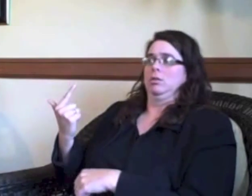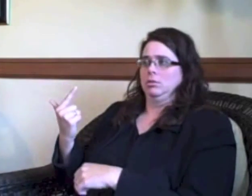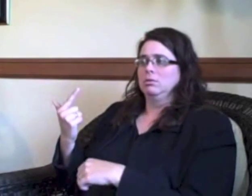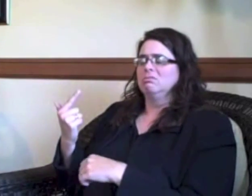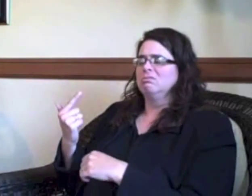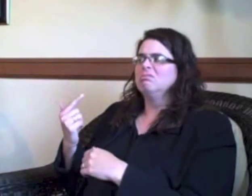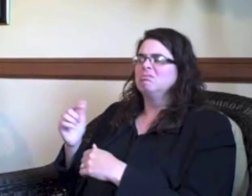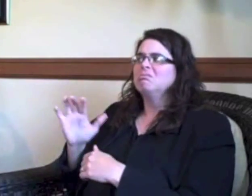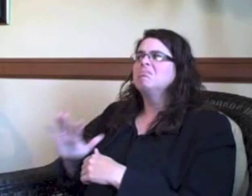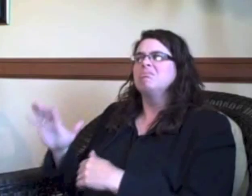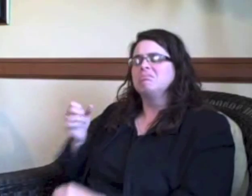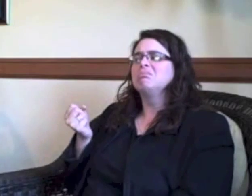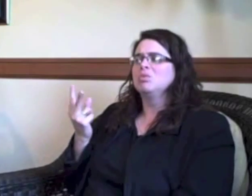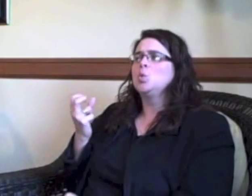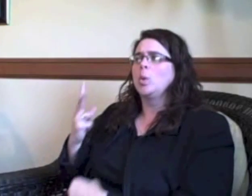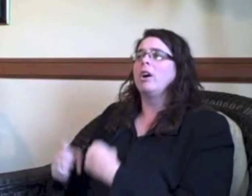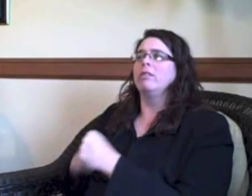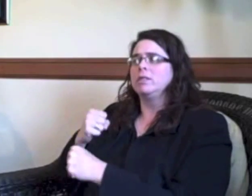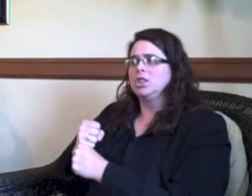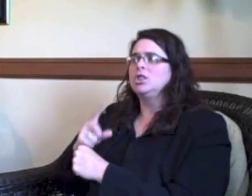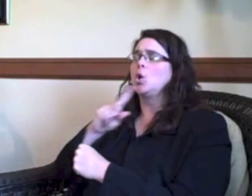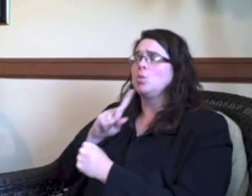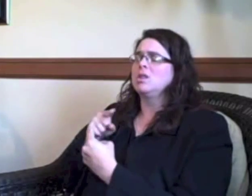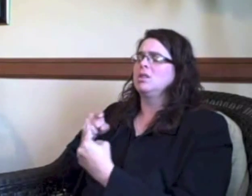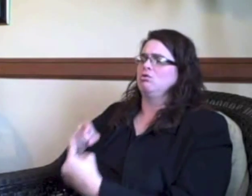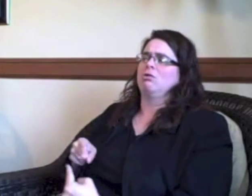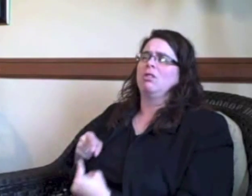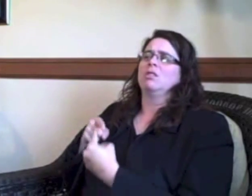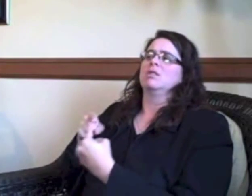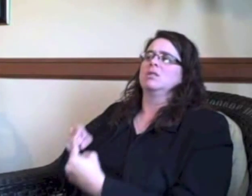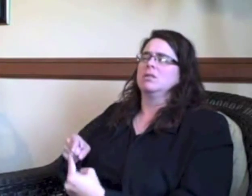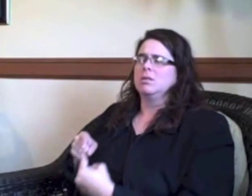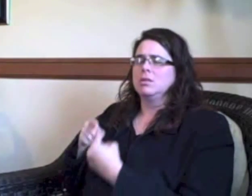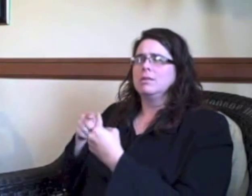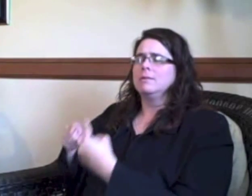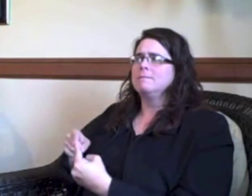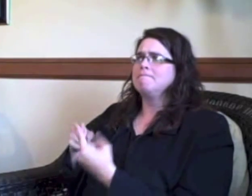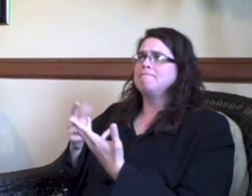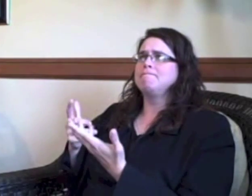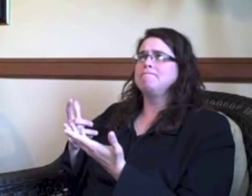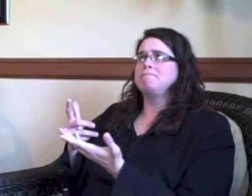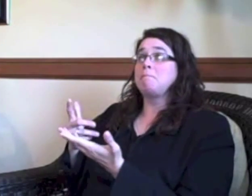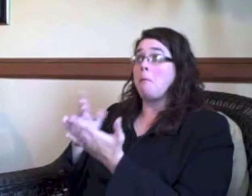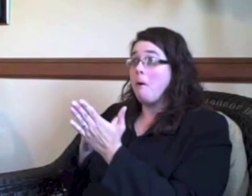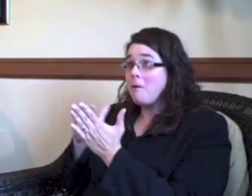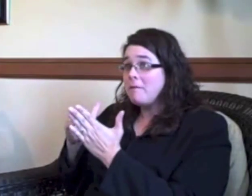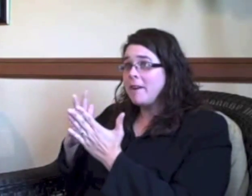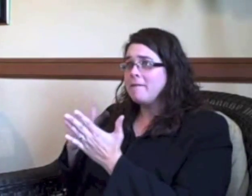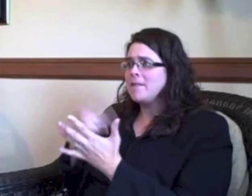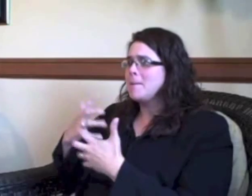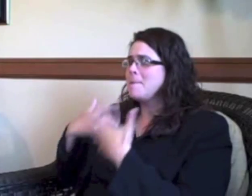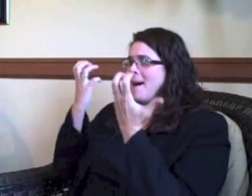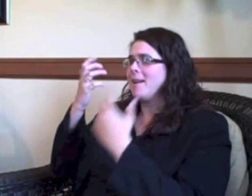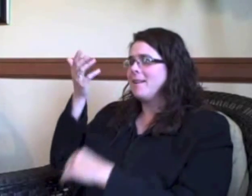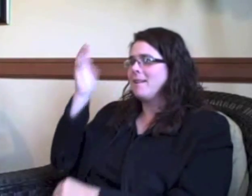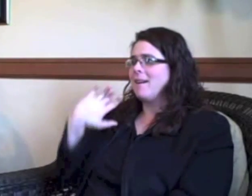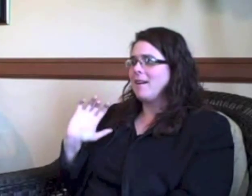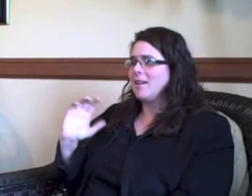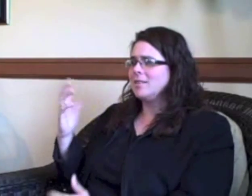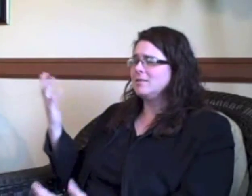My vocational journey is quite long, actually, about 12 years, and I really struggled with it at times. And often